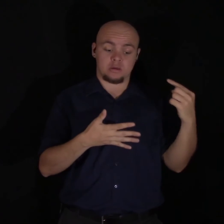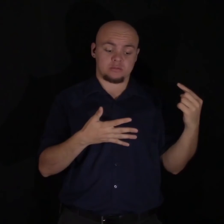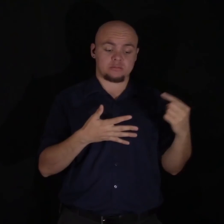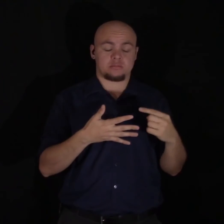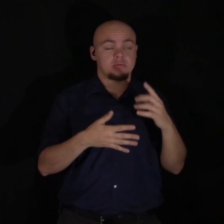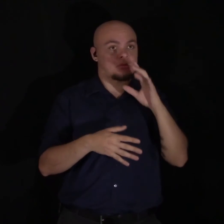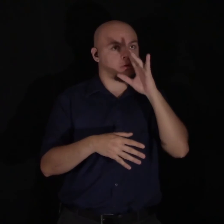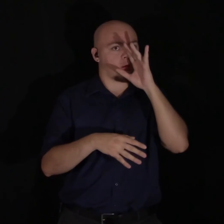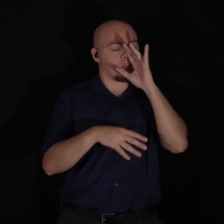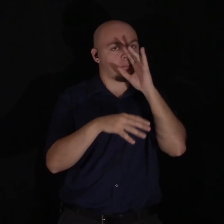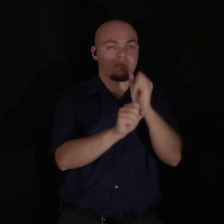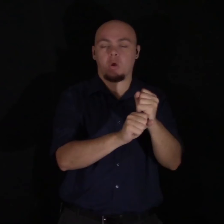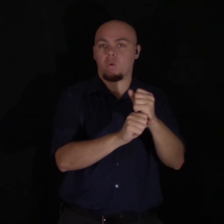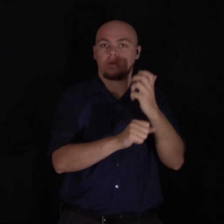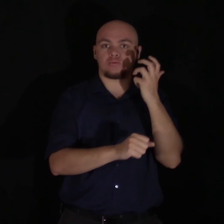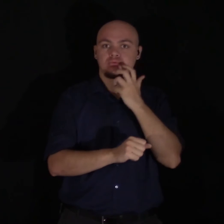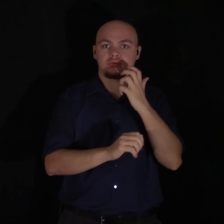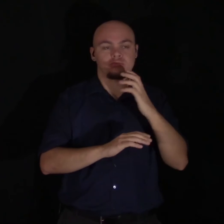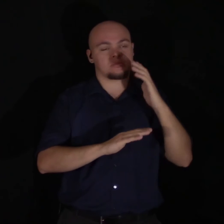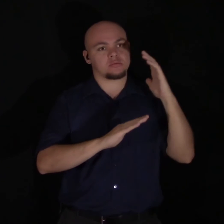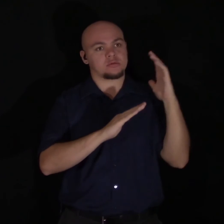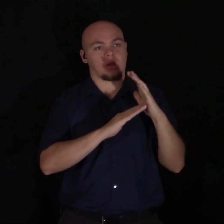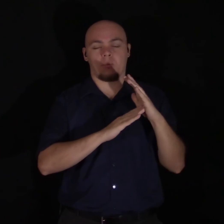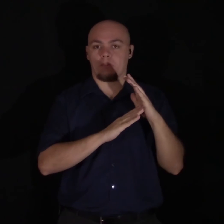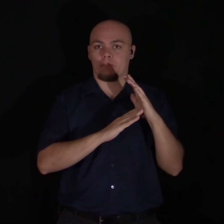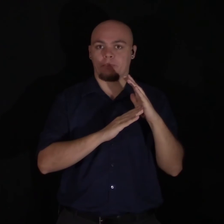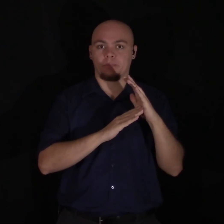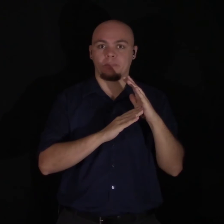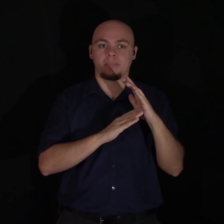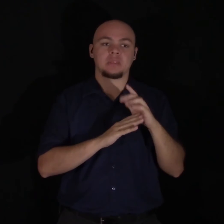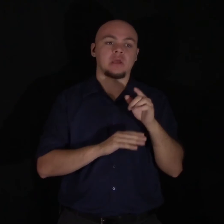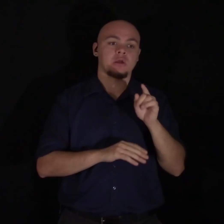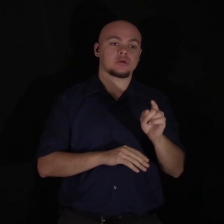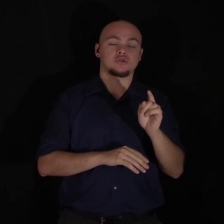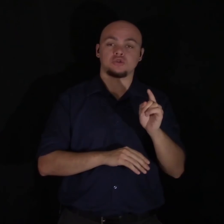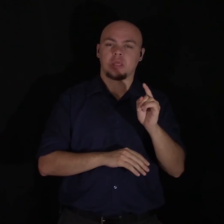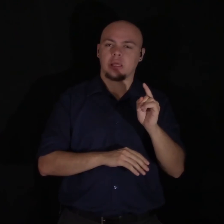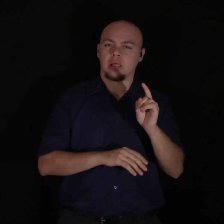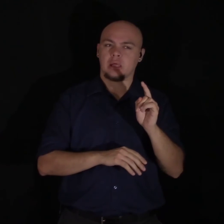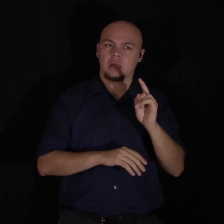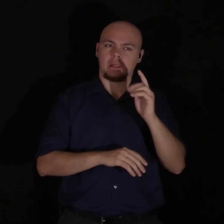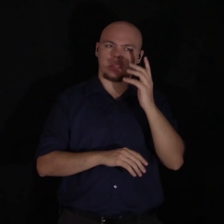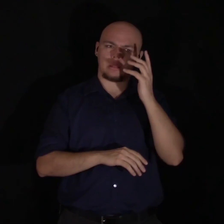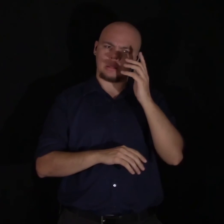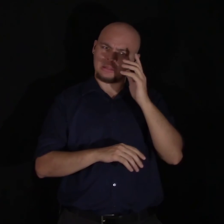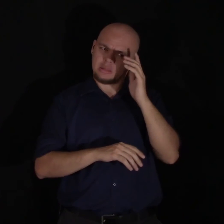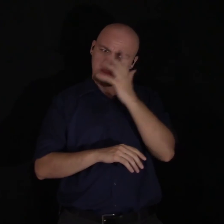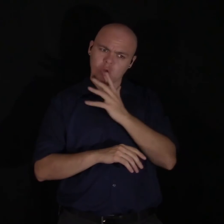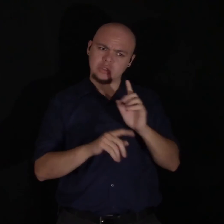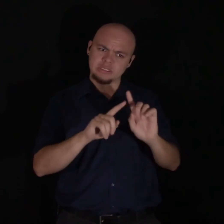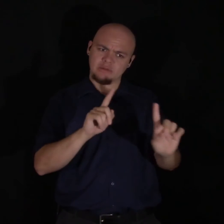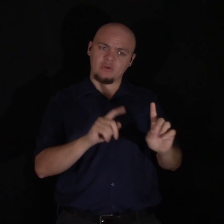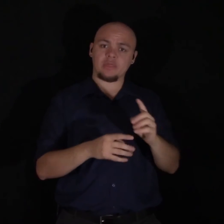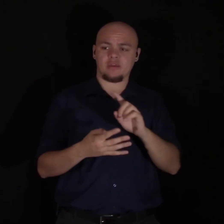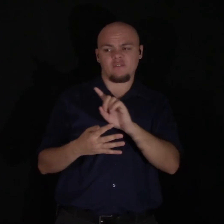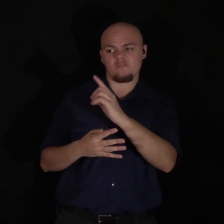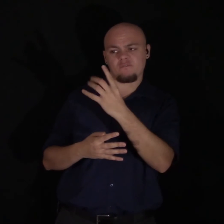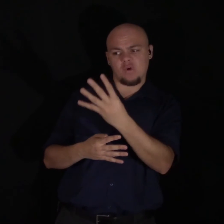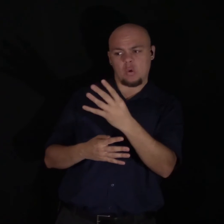my mother far above all the rest. She appeared of different stock. The 4 others were dark-eyed,